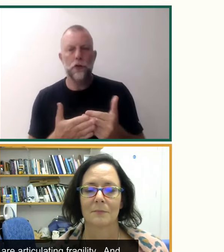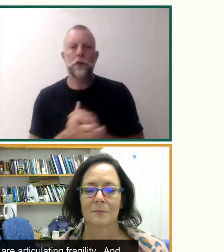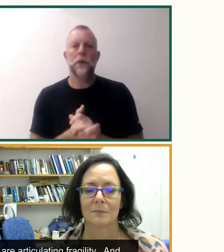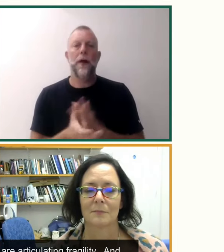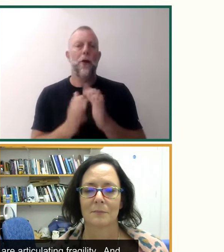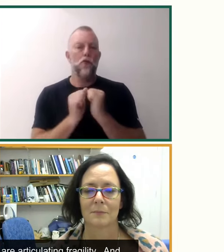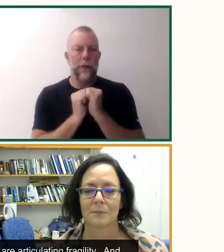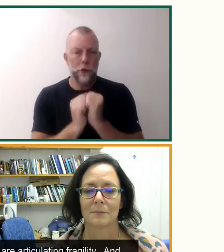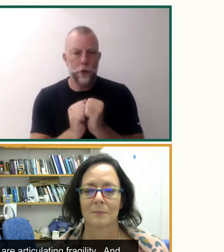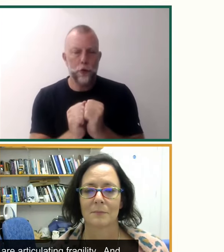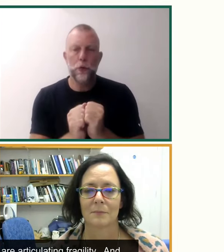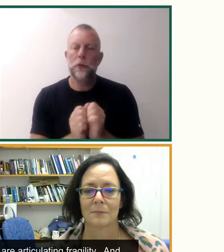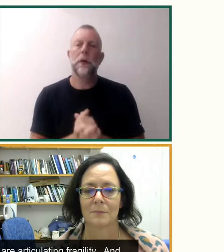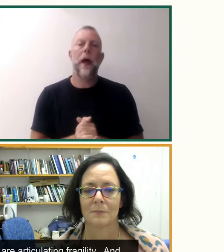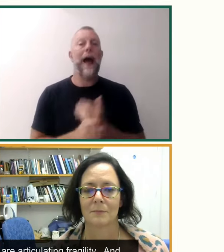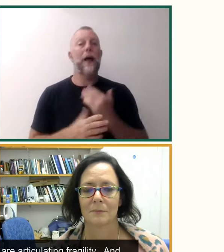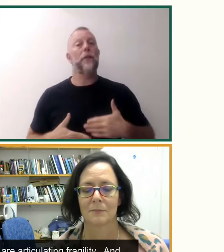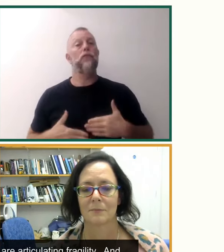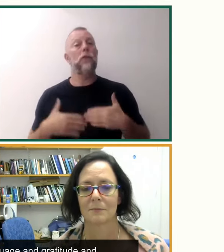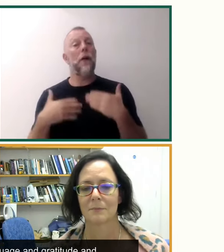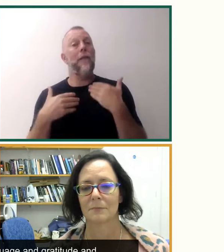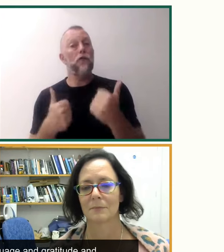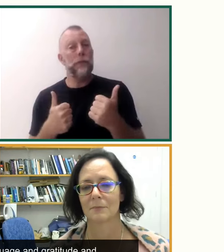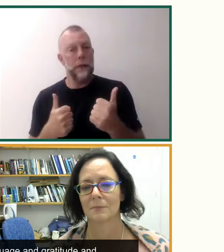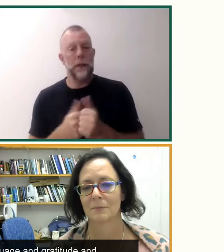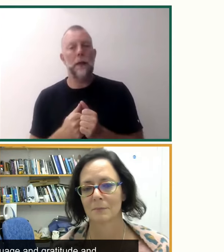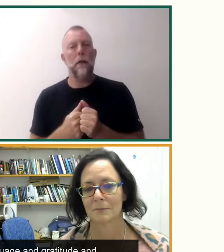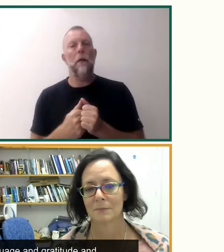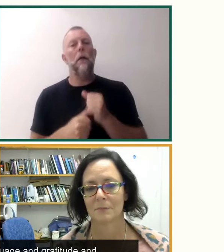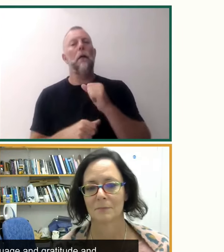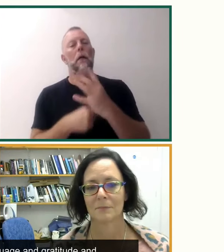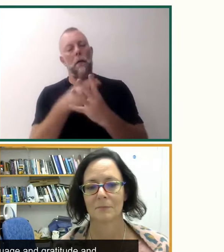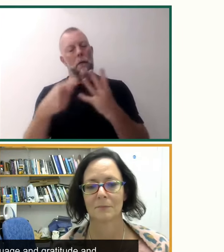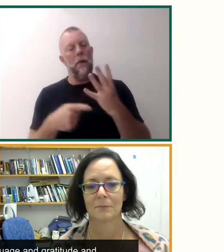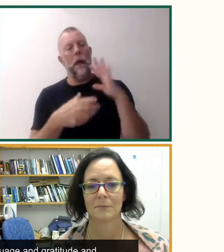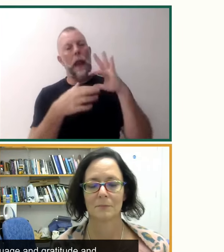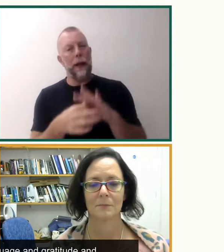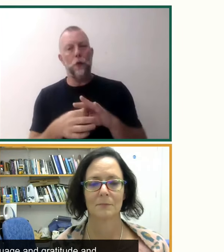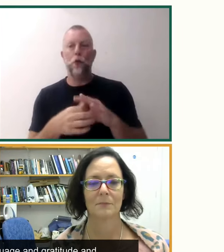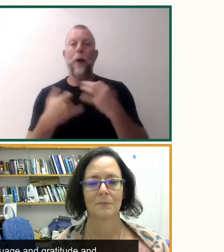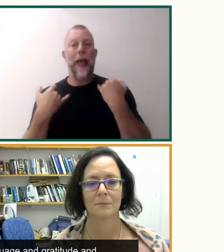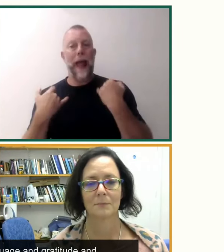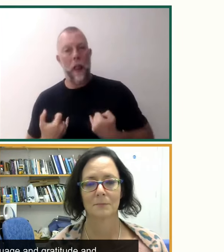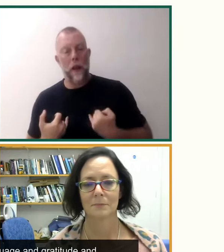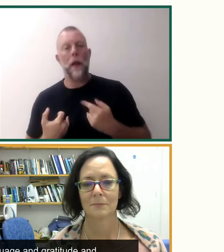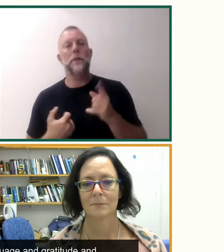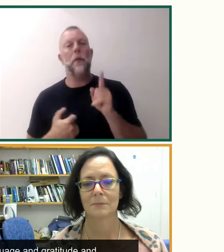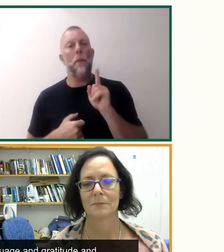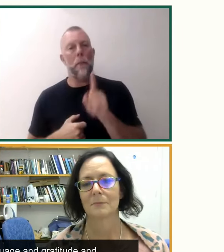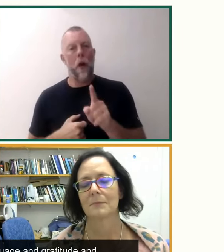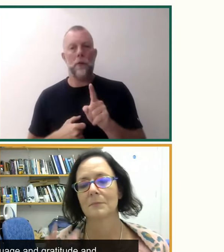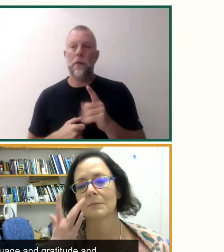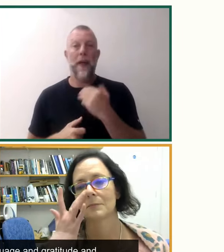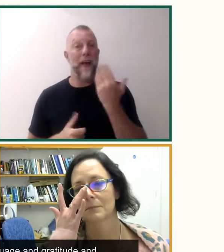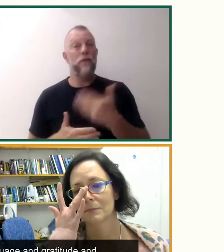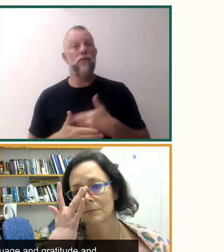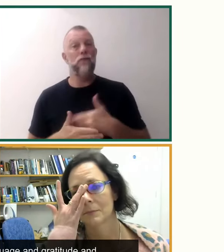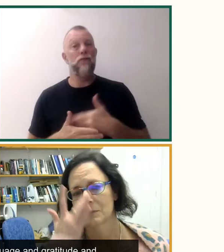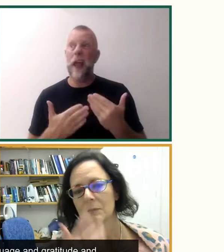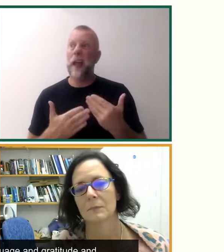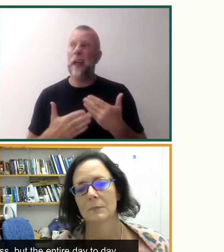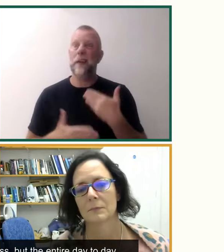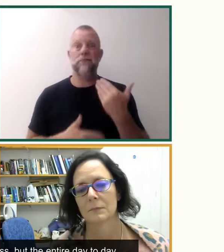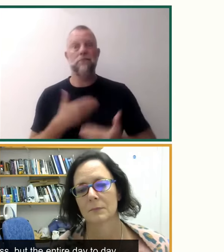gratitude and recovery stitched into not just illness, but the entire day-to-day business of